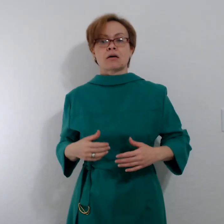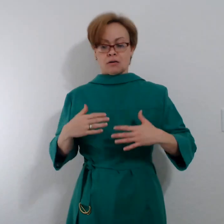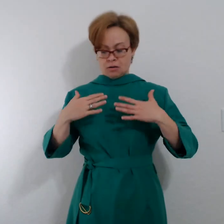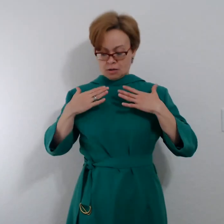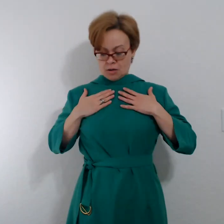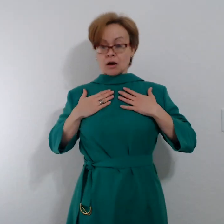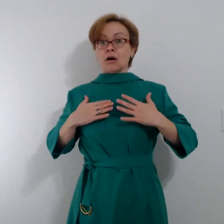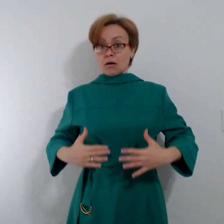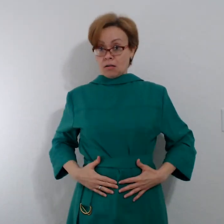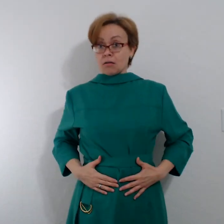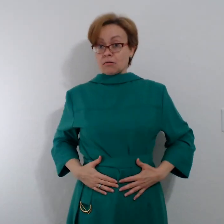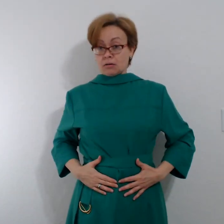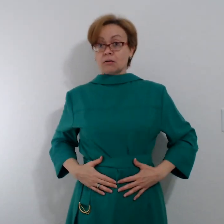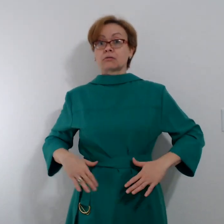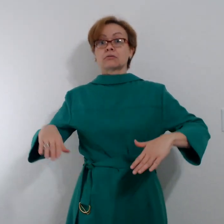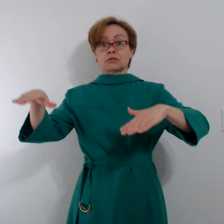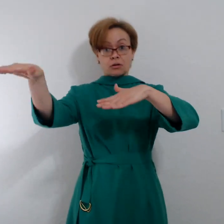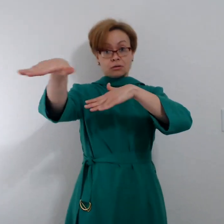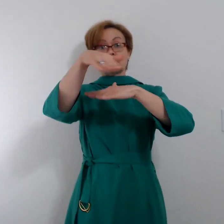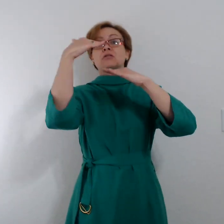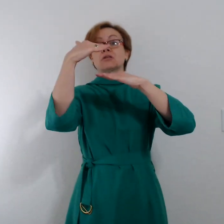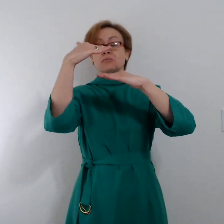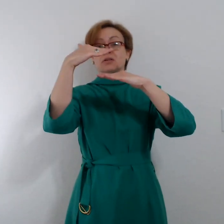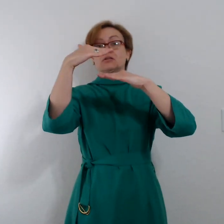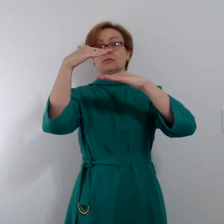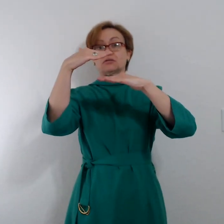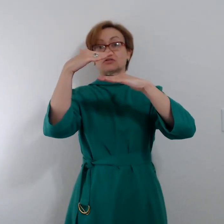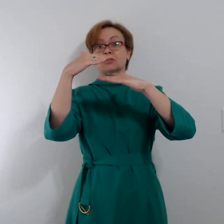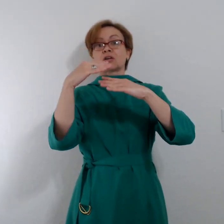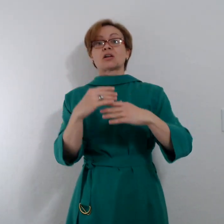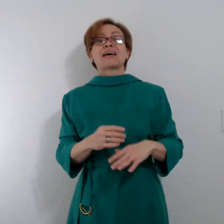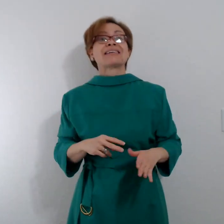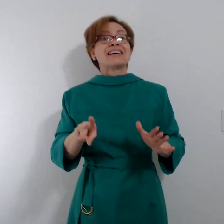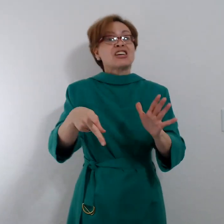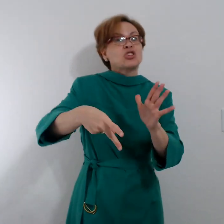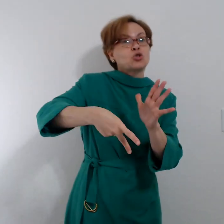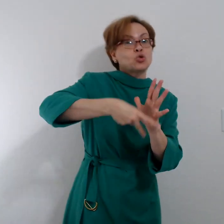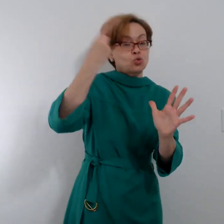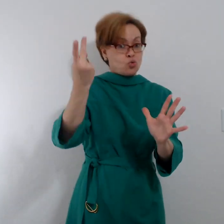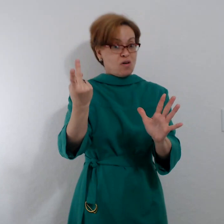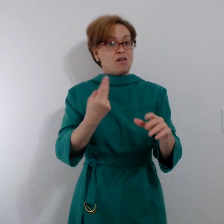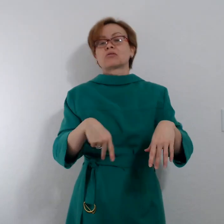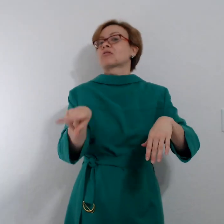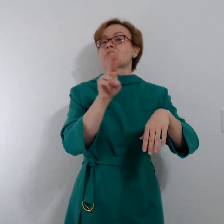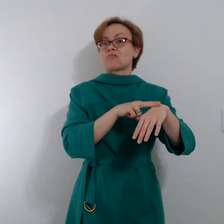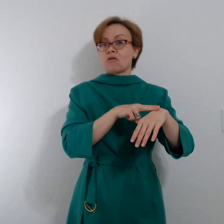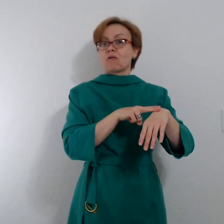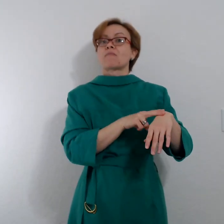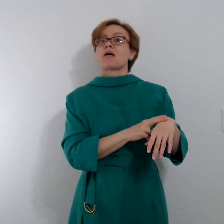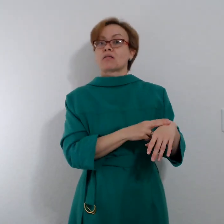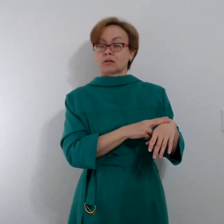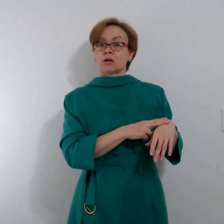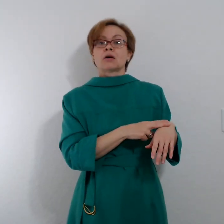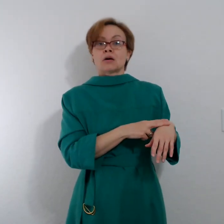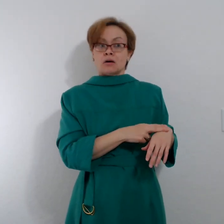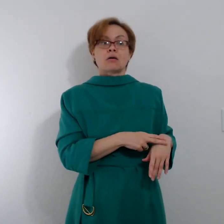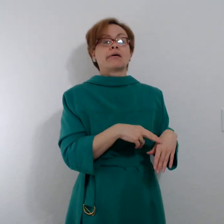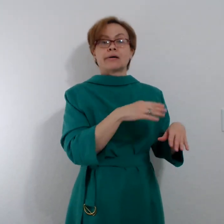an average person. I'm 6'1" and fat. We'll say